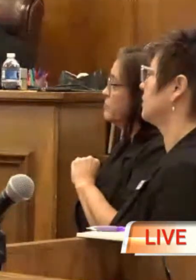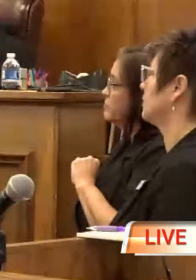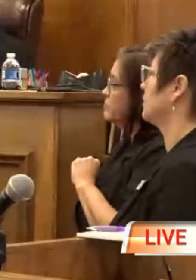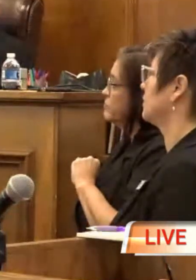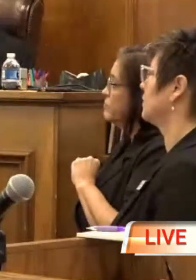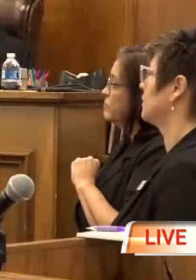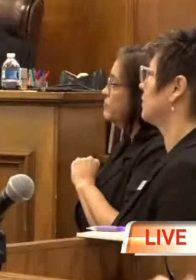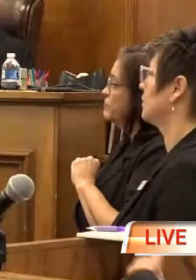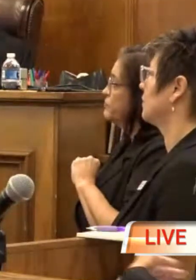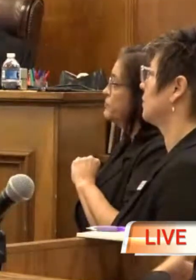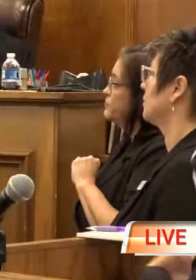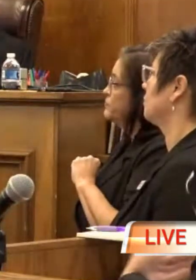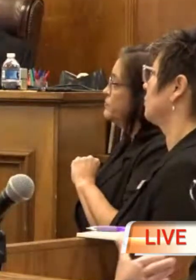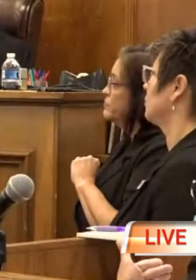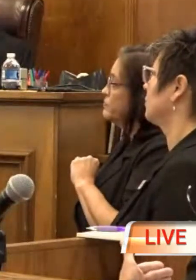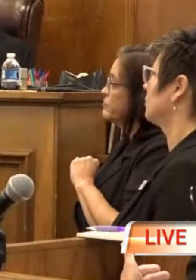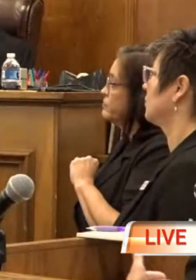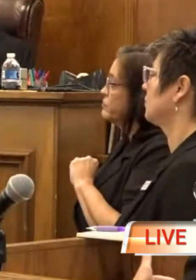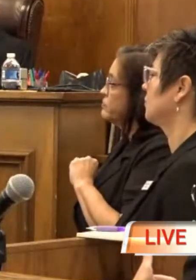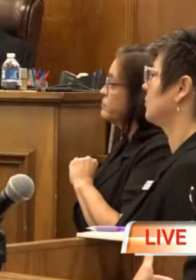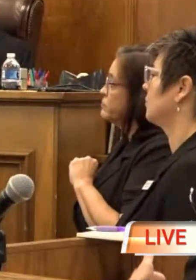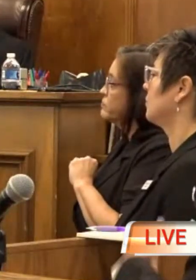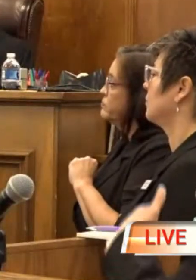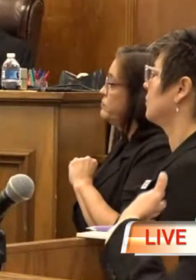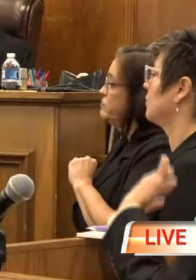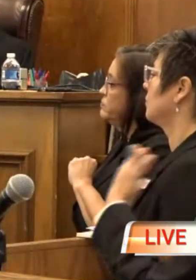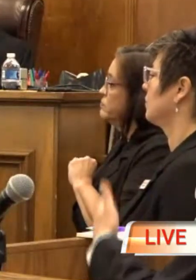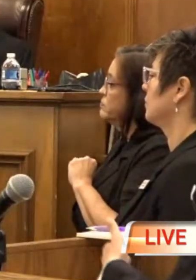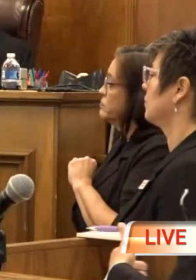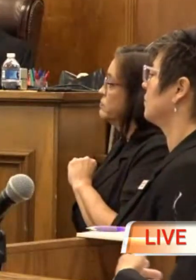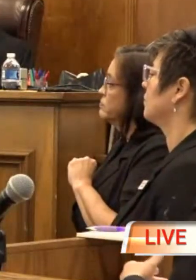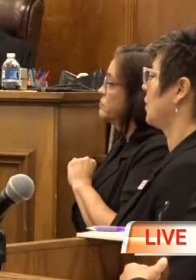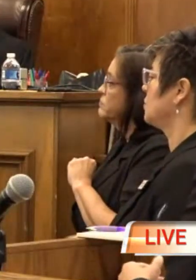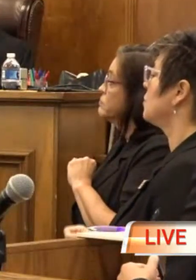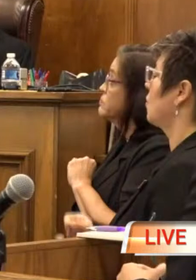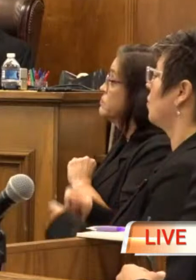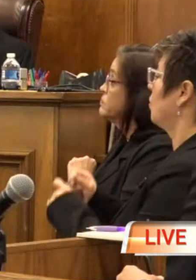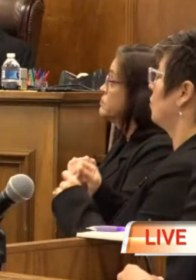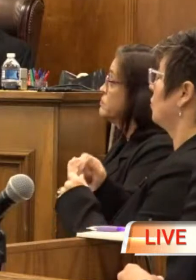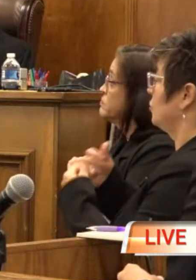And so were you still dating in 2013?